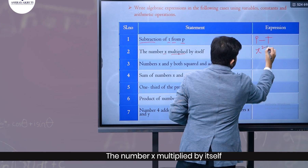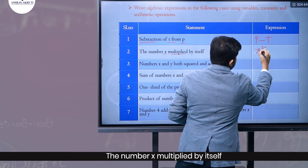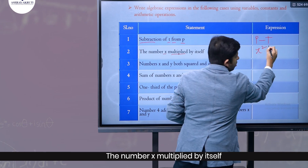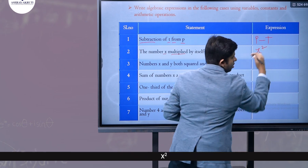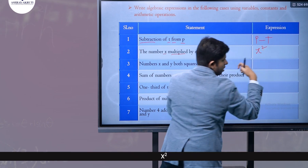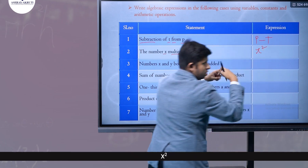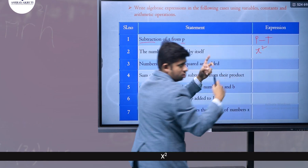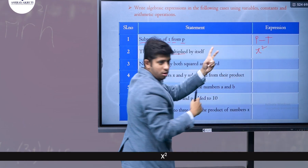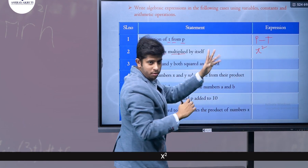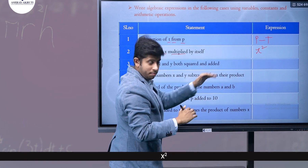X square.